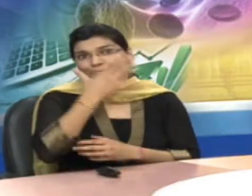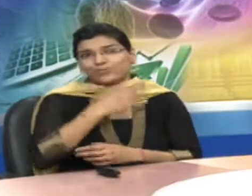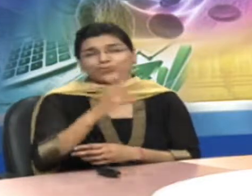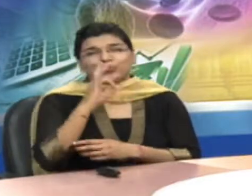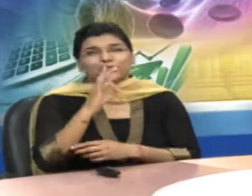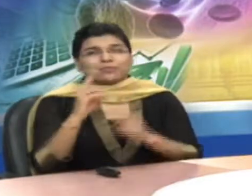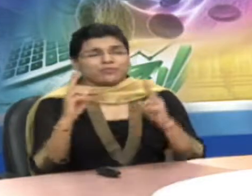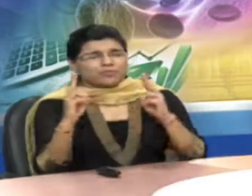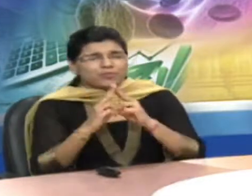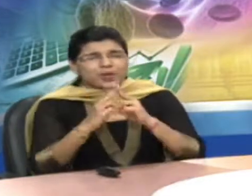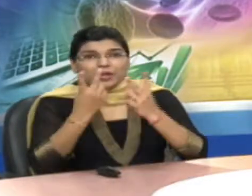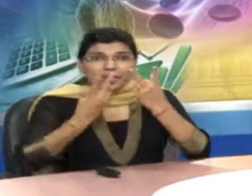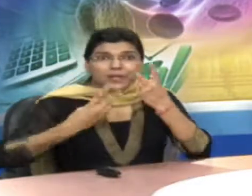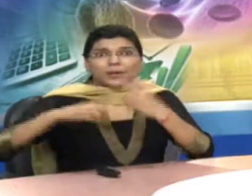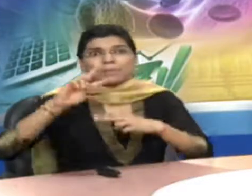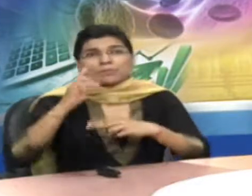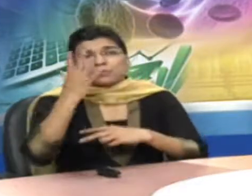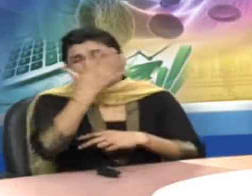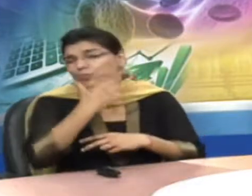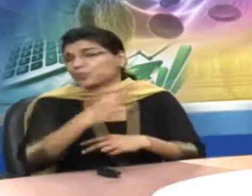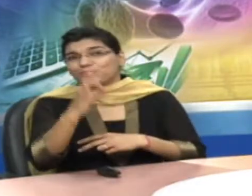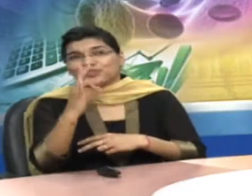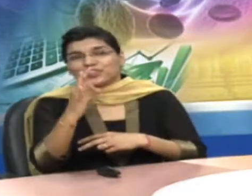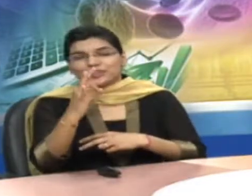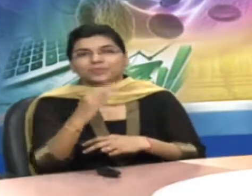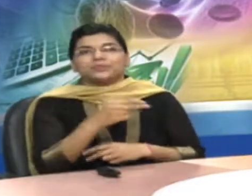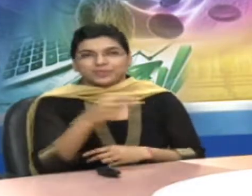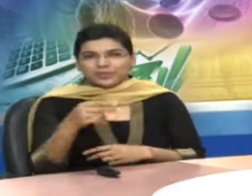Seventh word is glamorous.